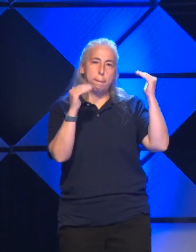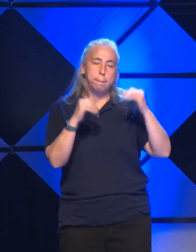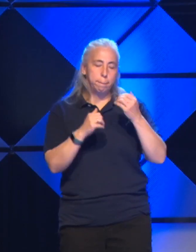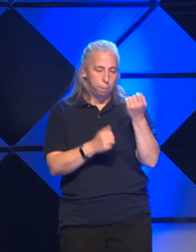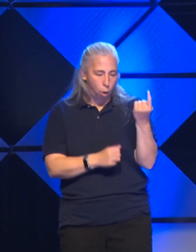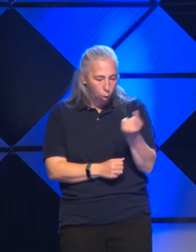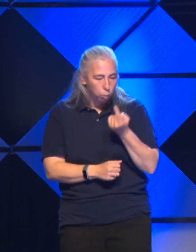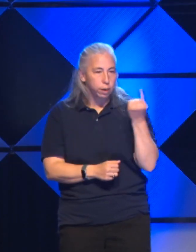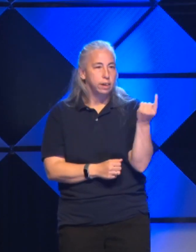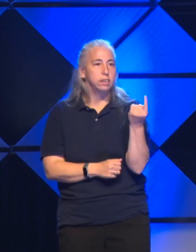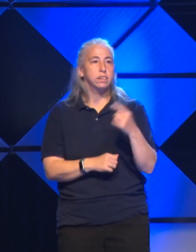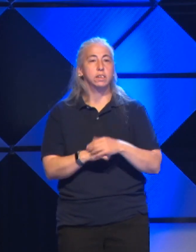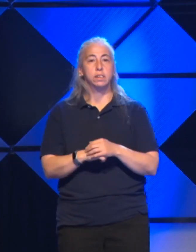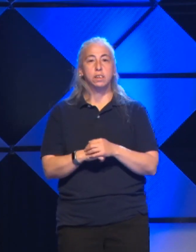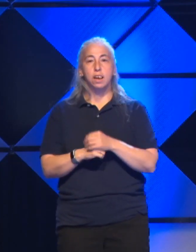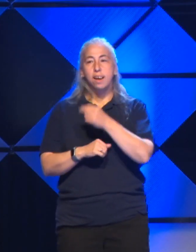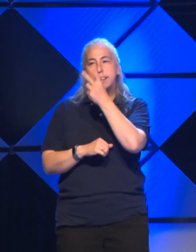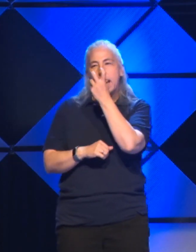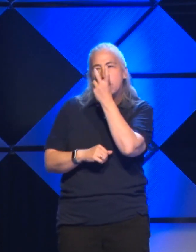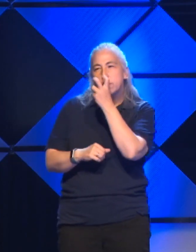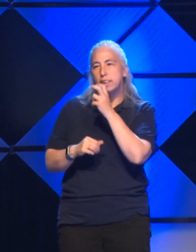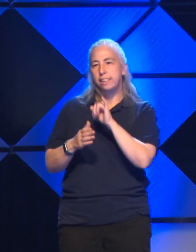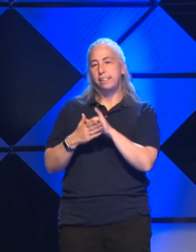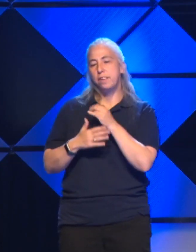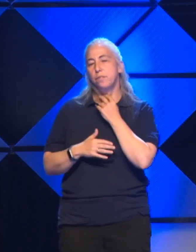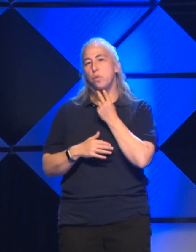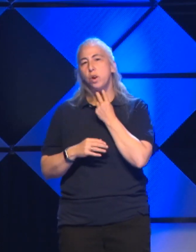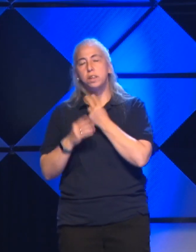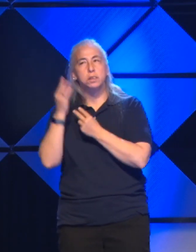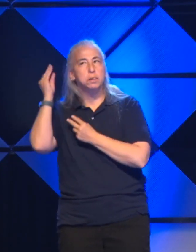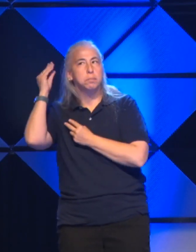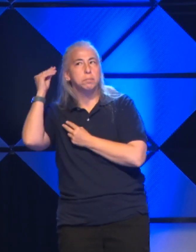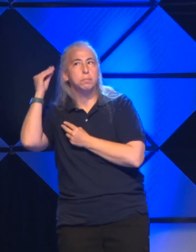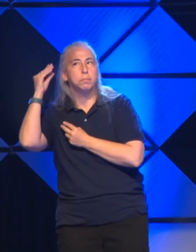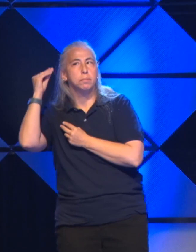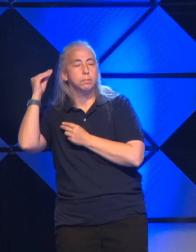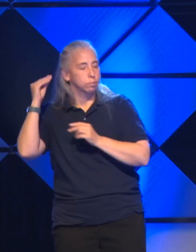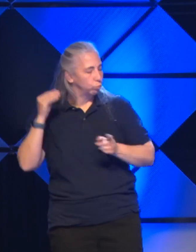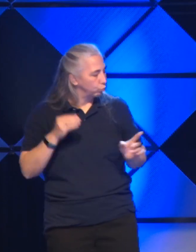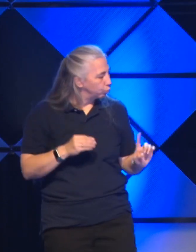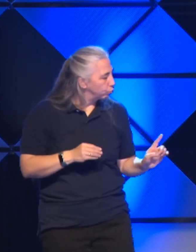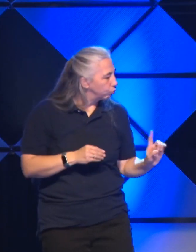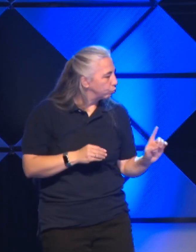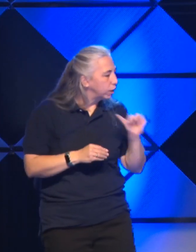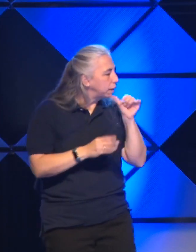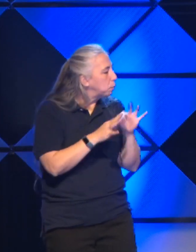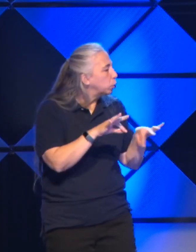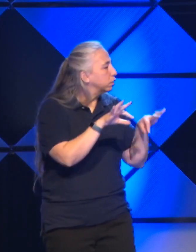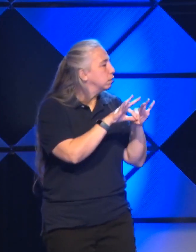that little voice in our head that will tell you that we do not have value, we do not count.